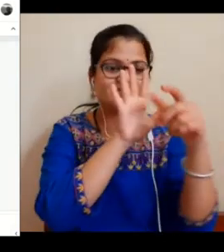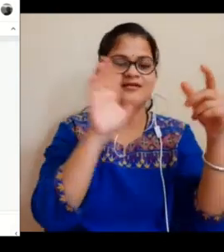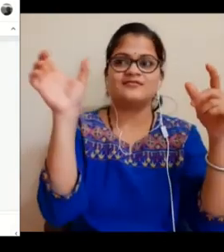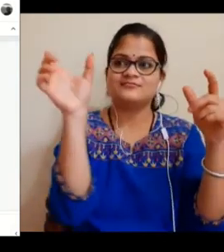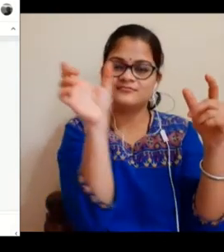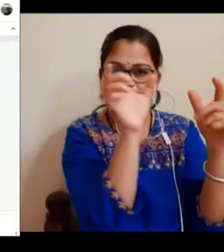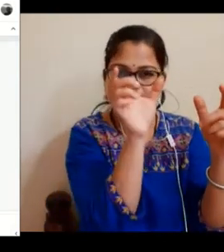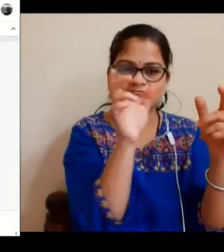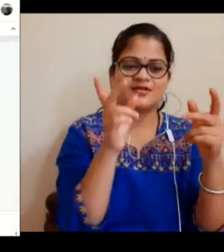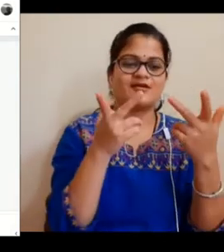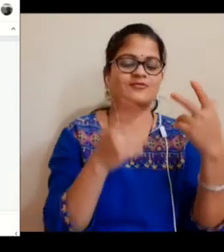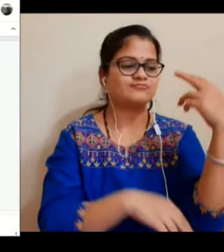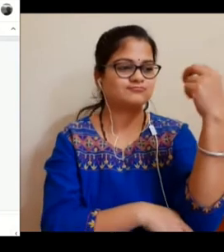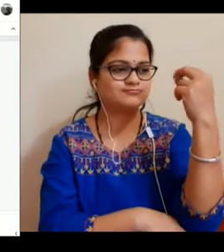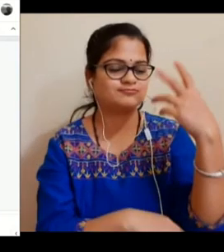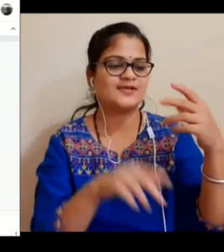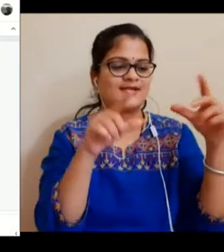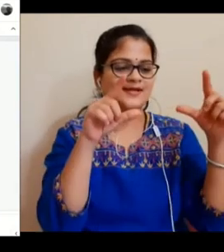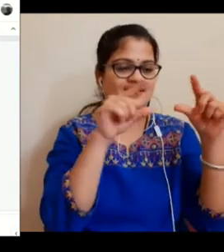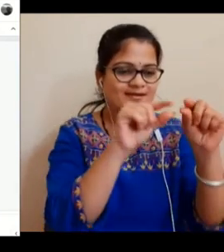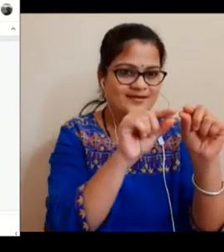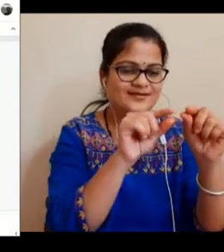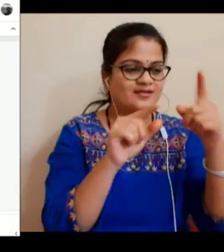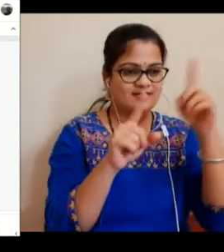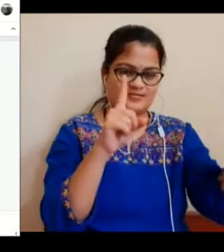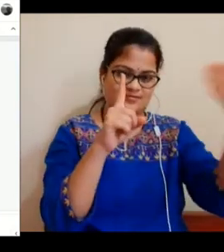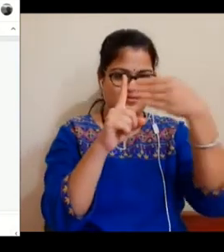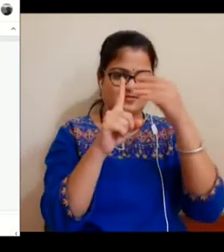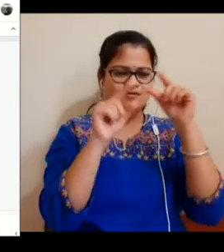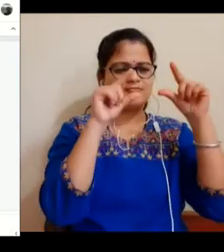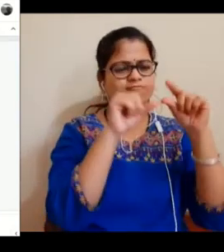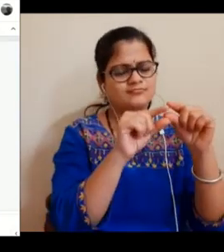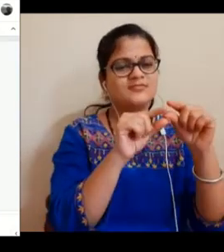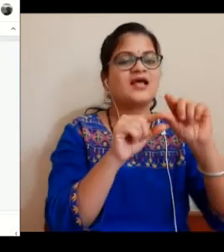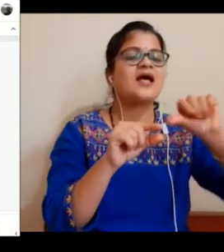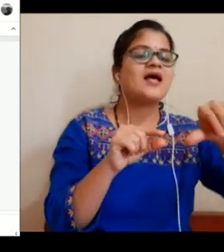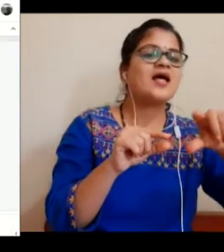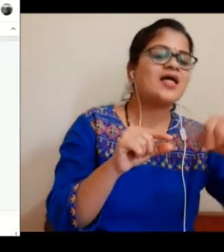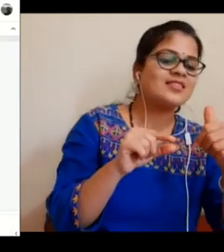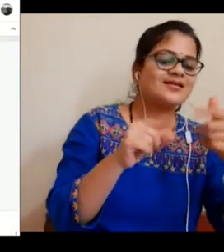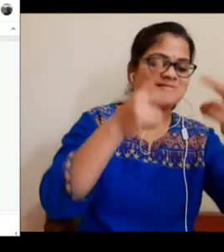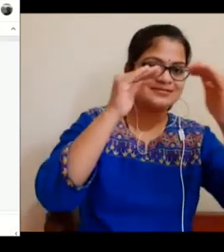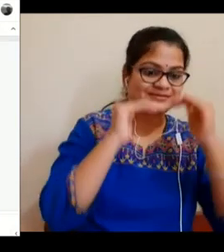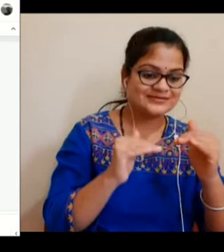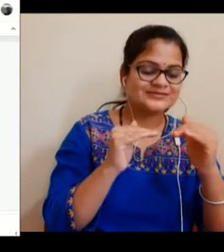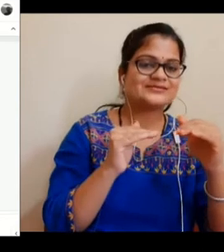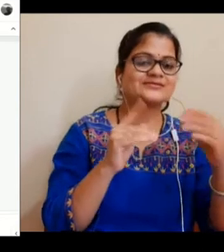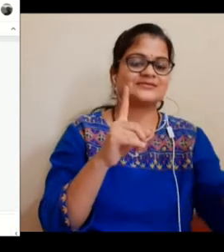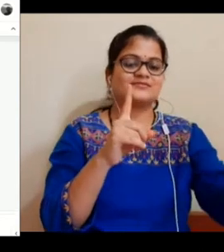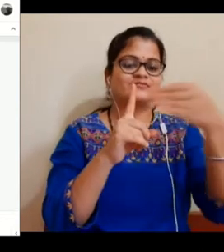and I alternate between. So it's easier if it's a simpler thing, like one